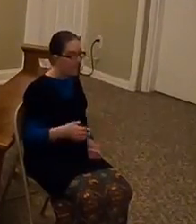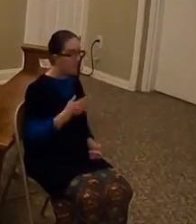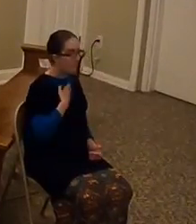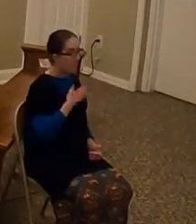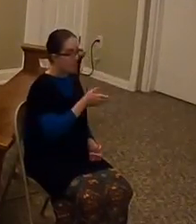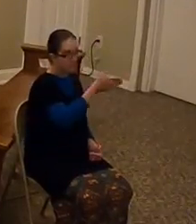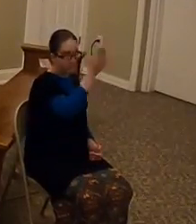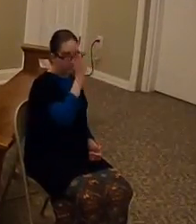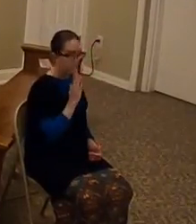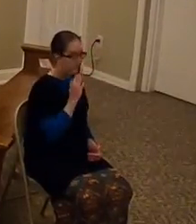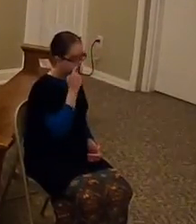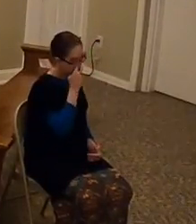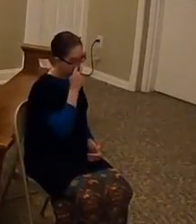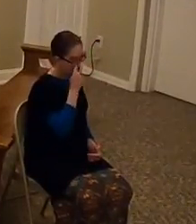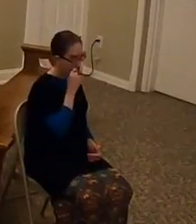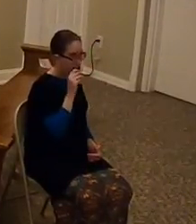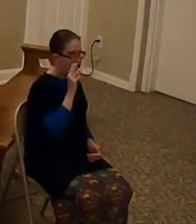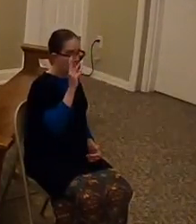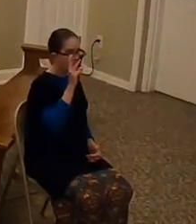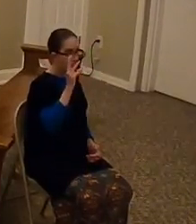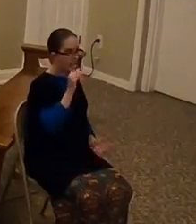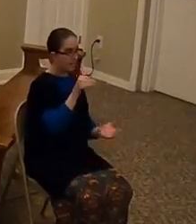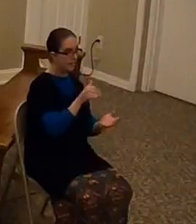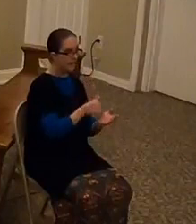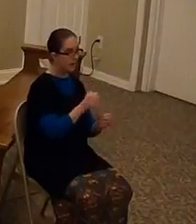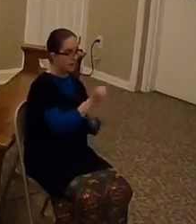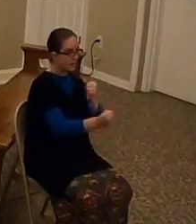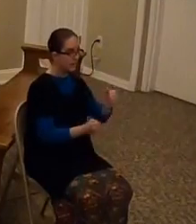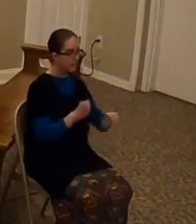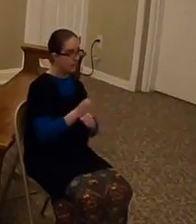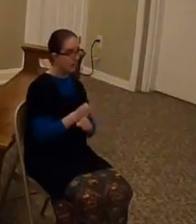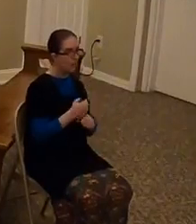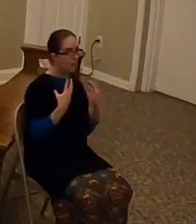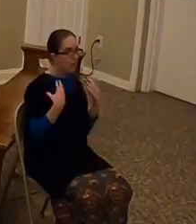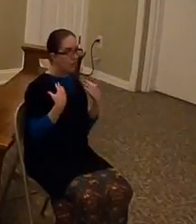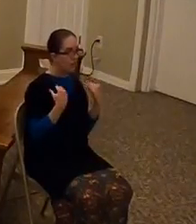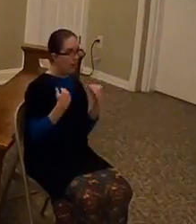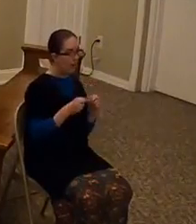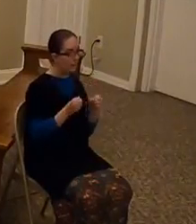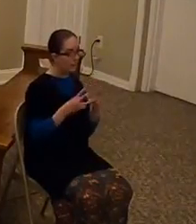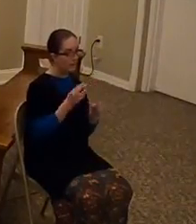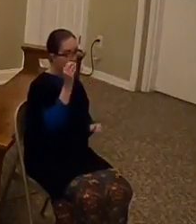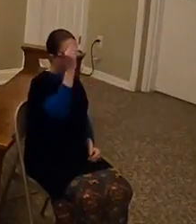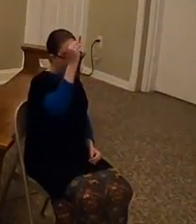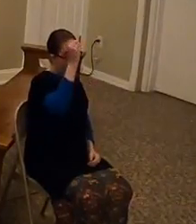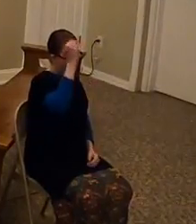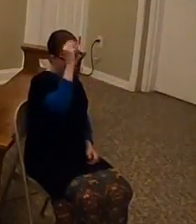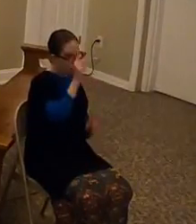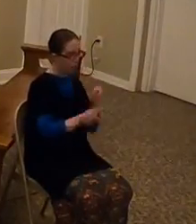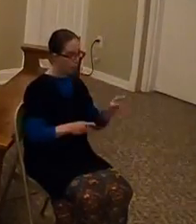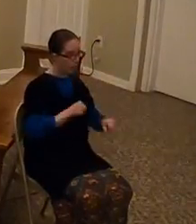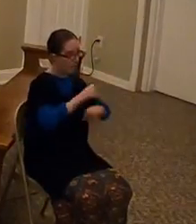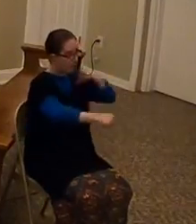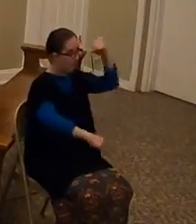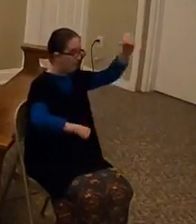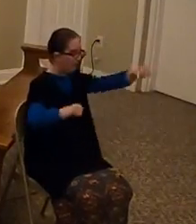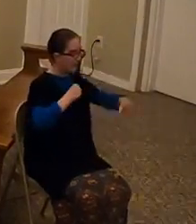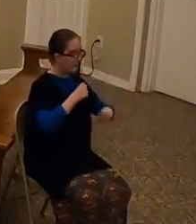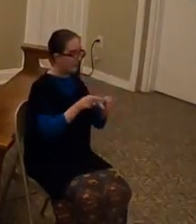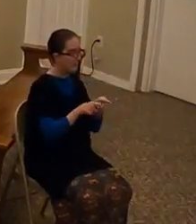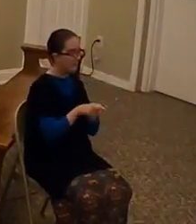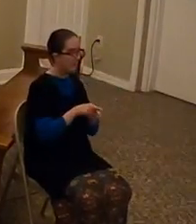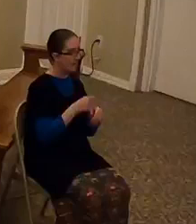My God. 6,000 years later, you've got a bunch of morons running around out here acting like a bunch of